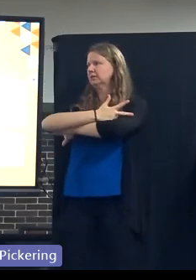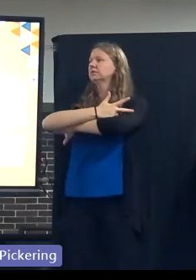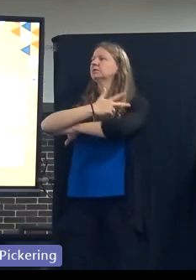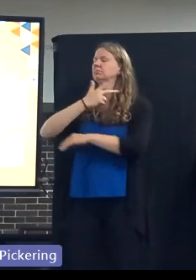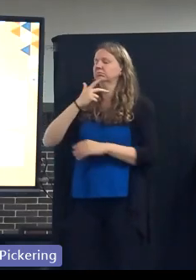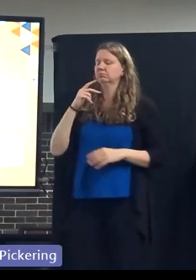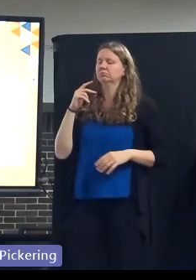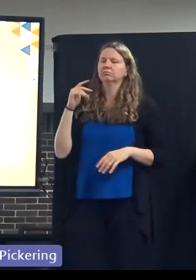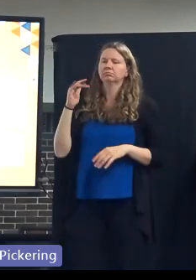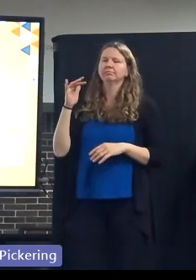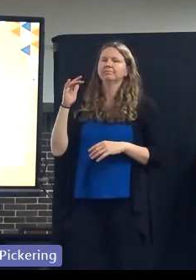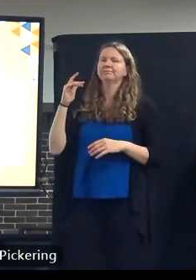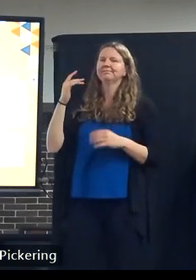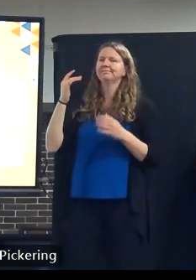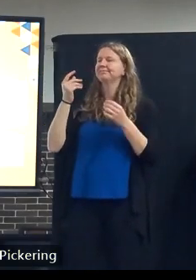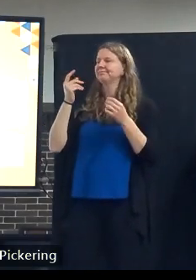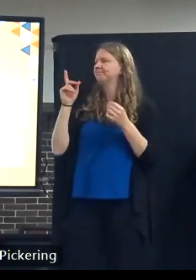was 3 days.